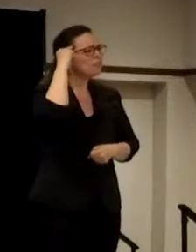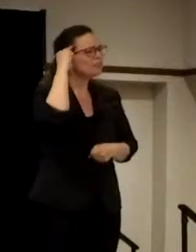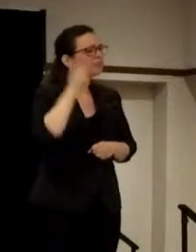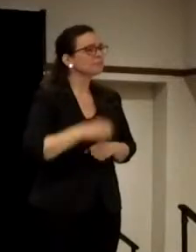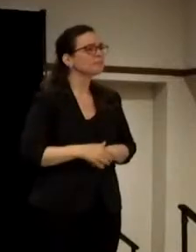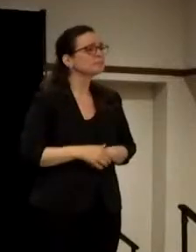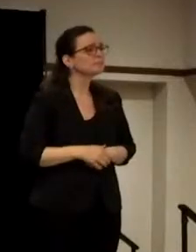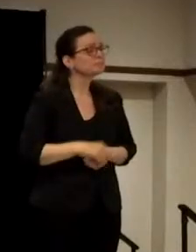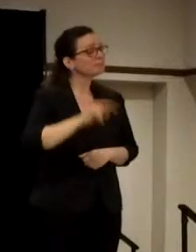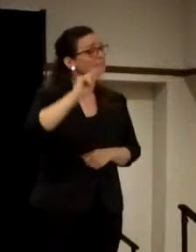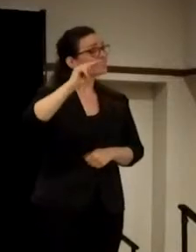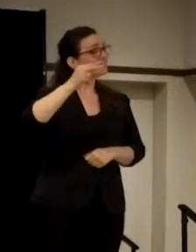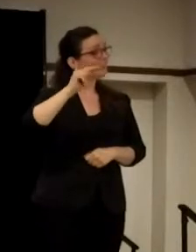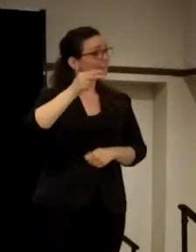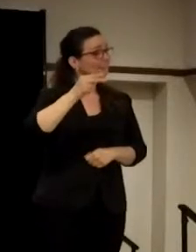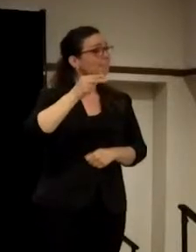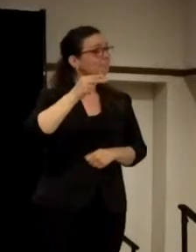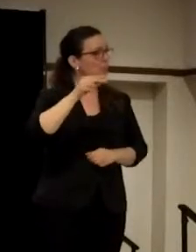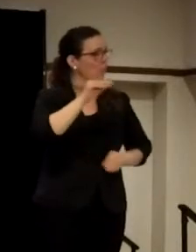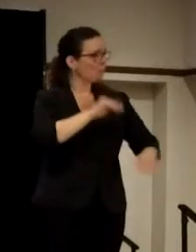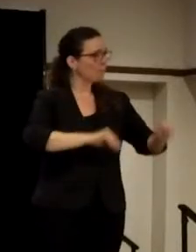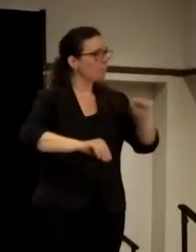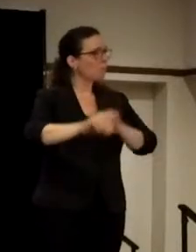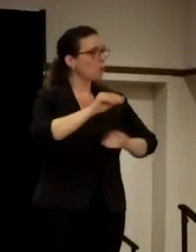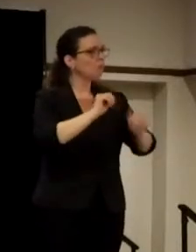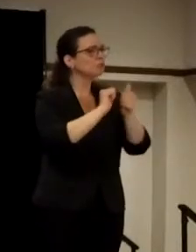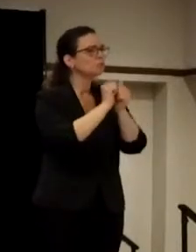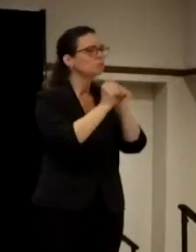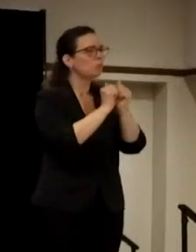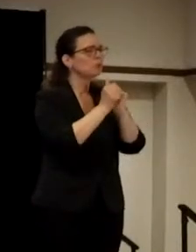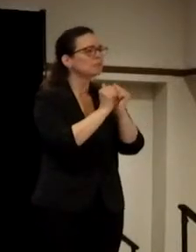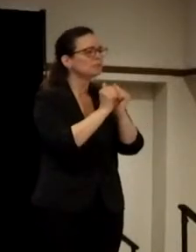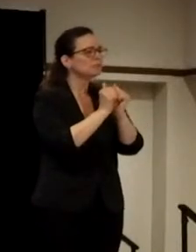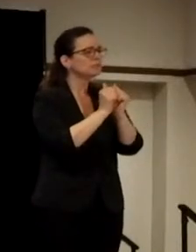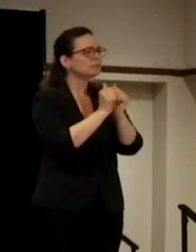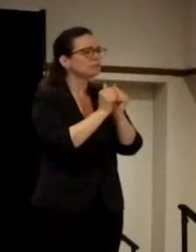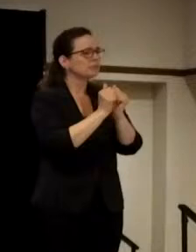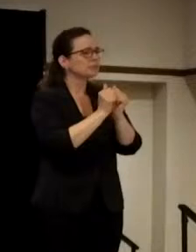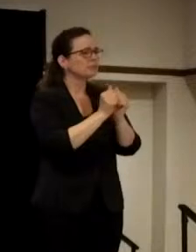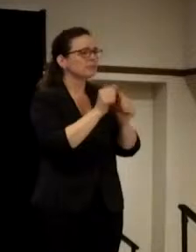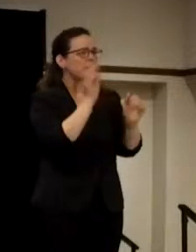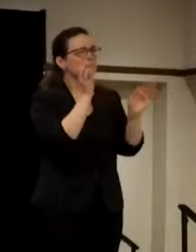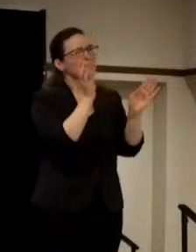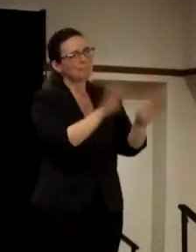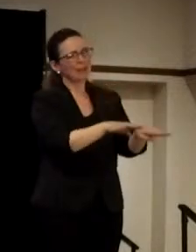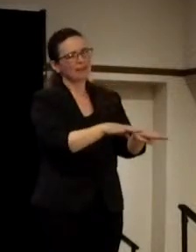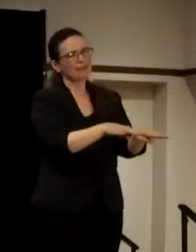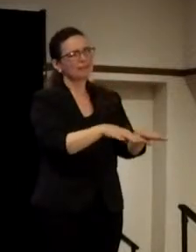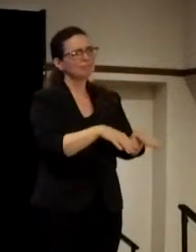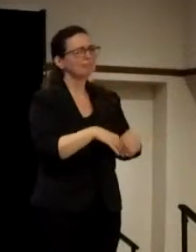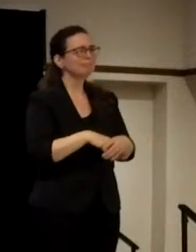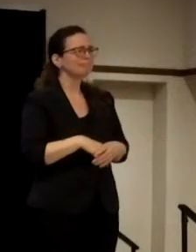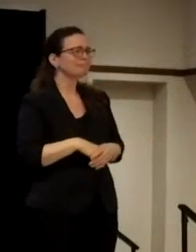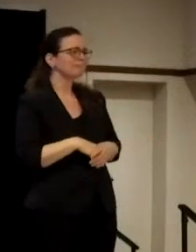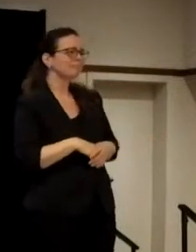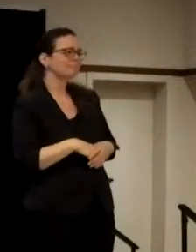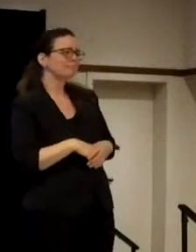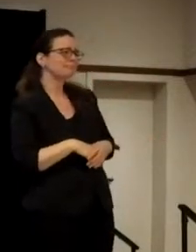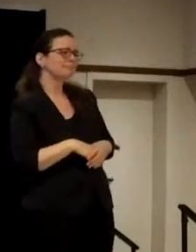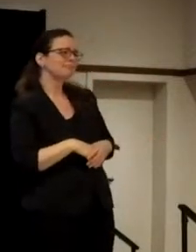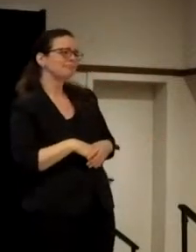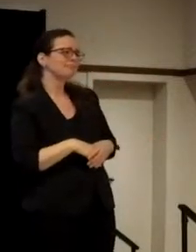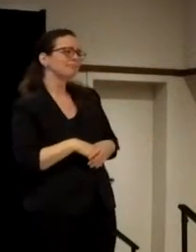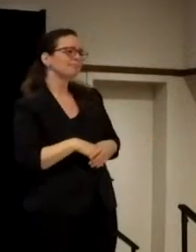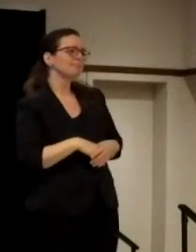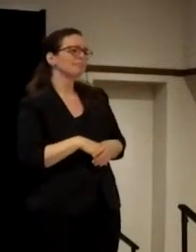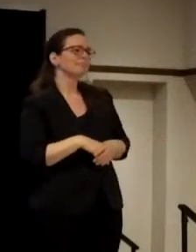the mobile sports betting. Right now, some of the proposals have the non-tribal casinos